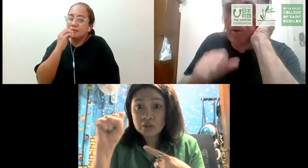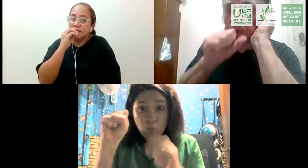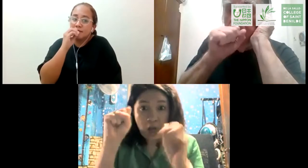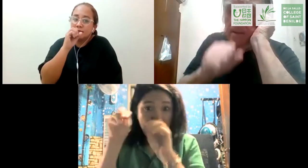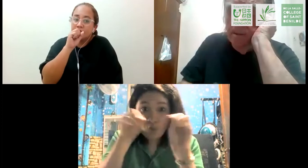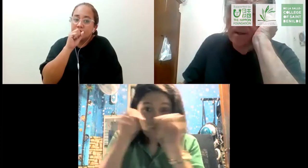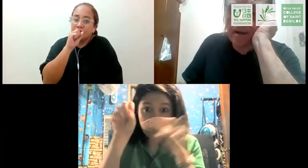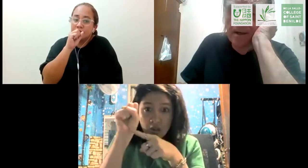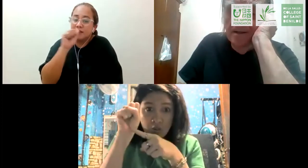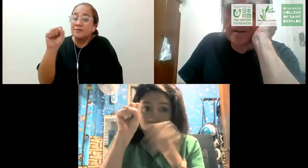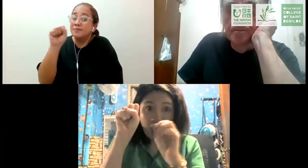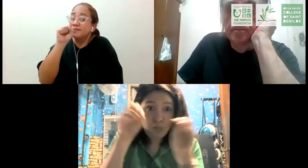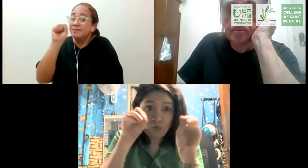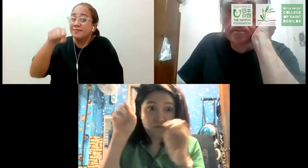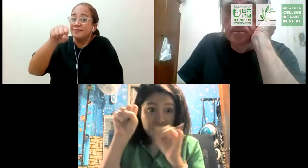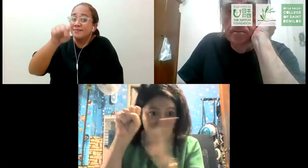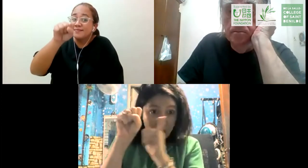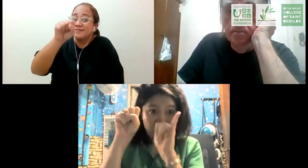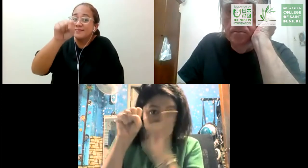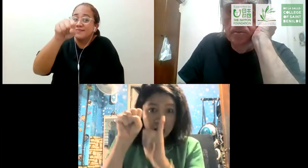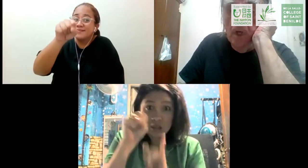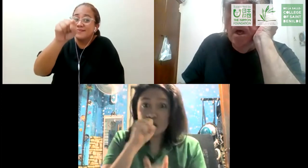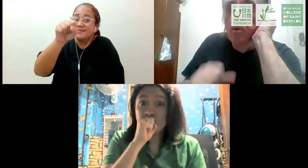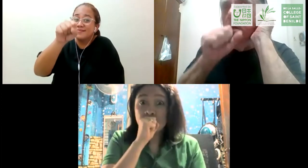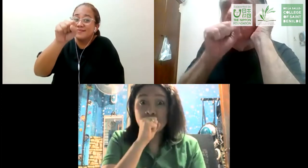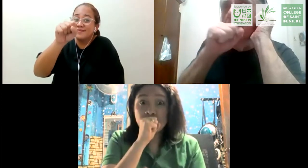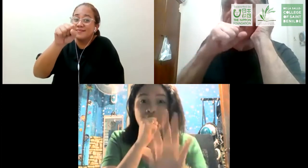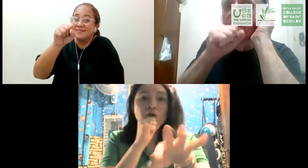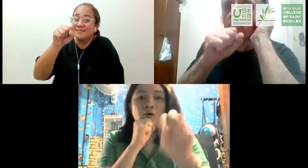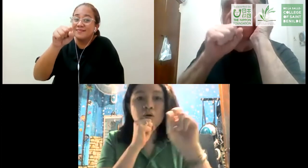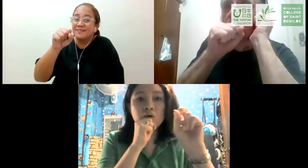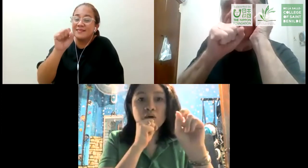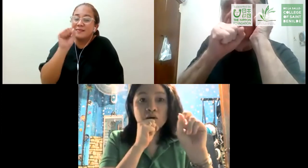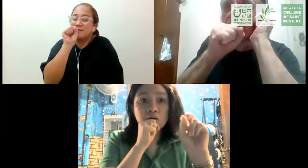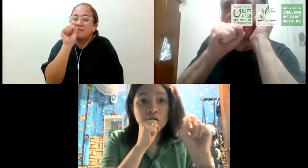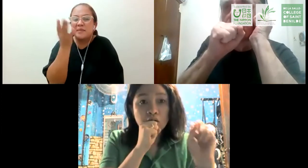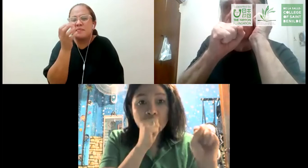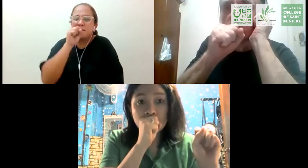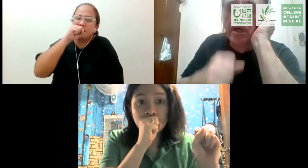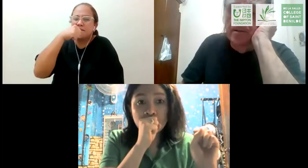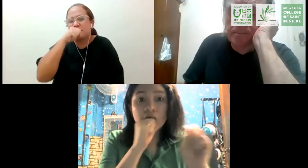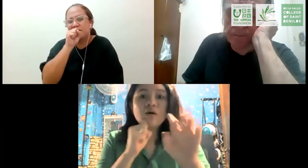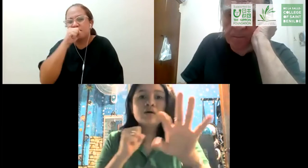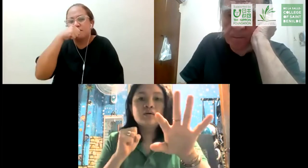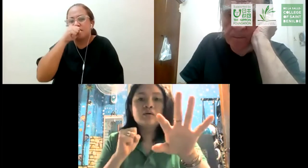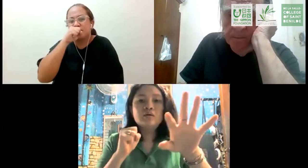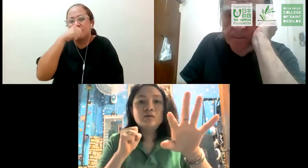Star for apple, each star? yes. With no movement? Well, you might have movement, you might just,